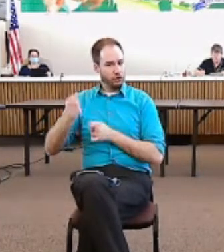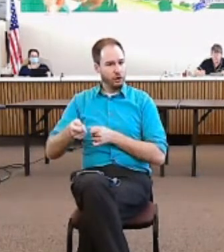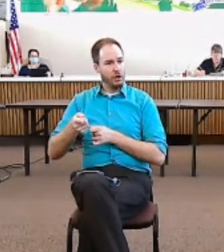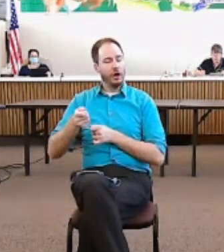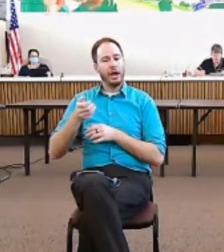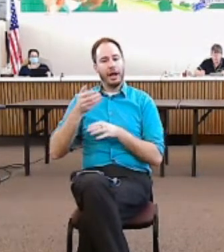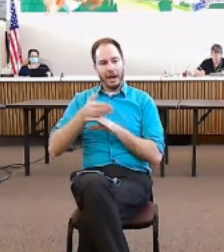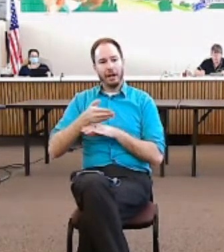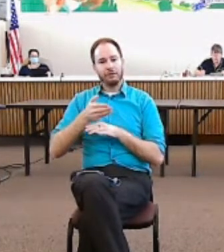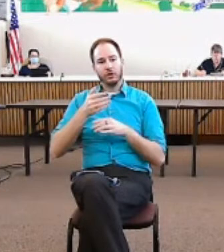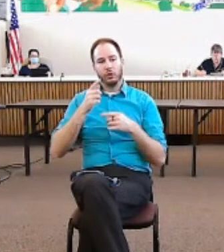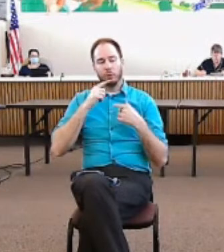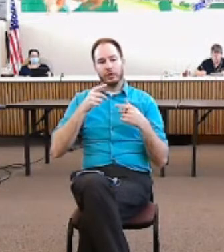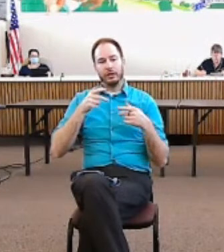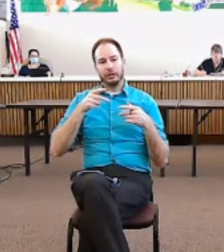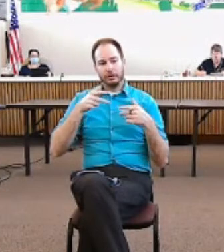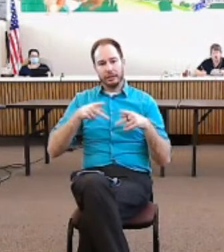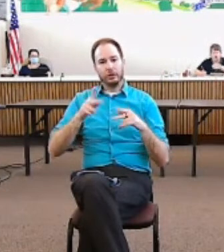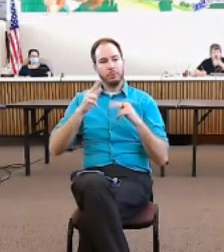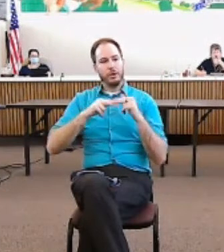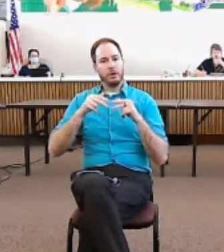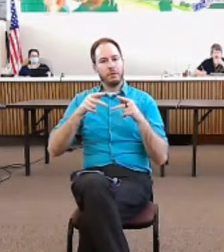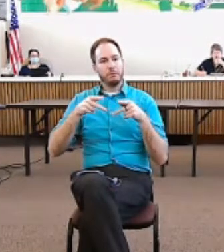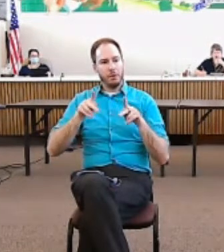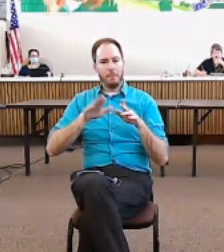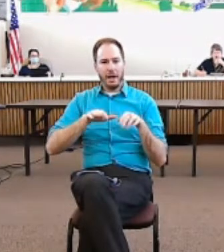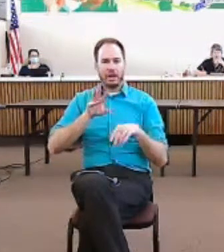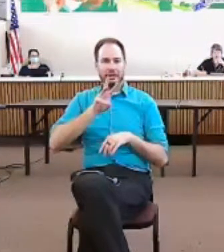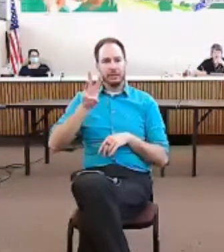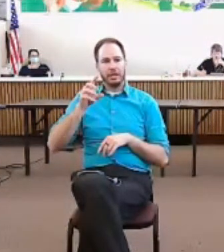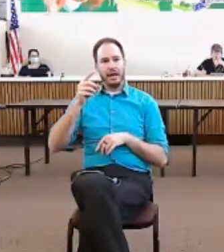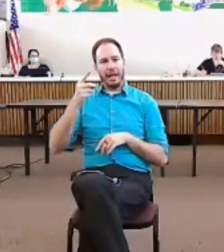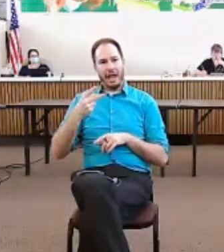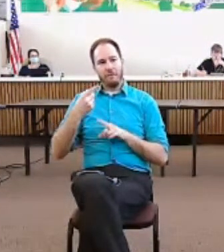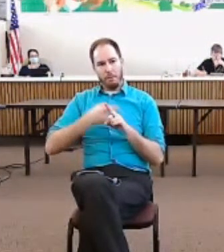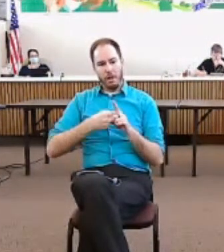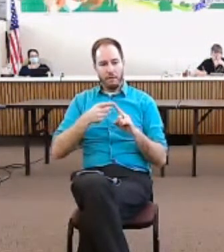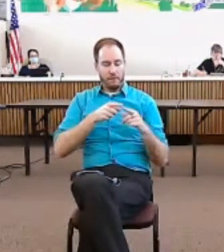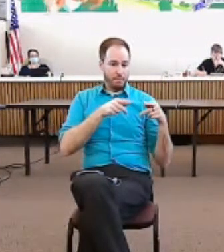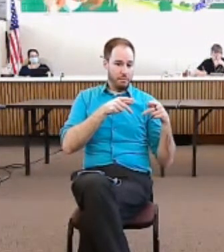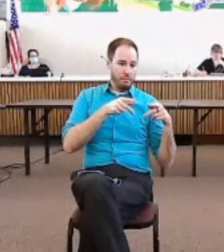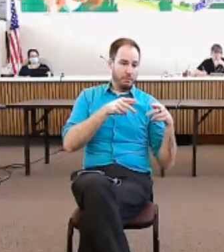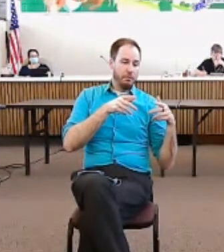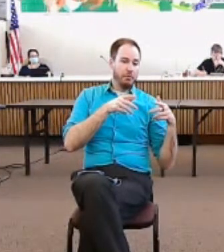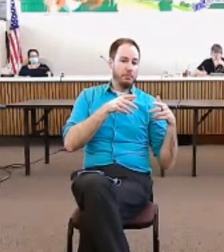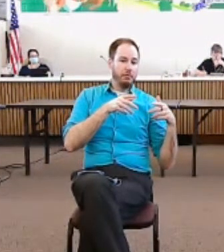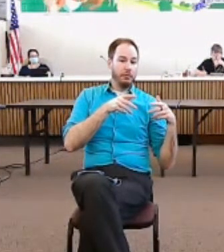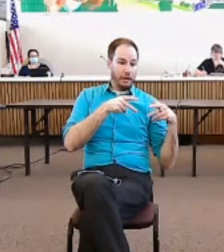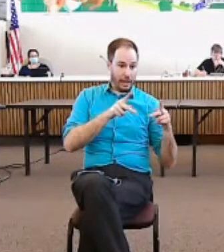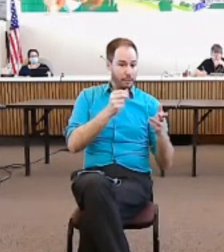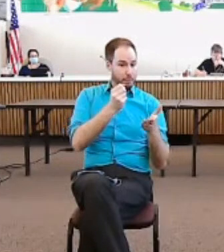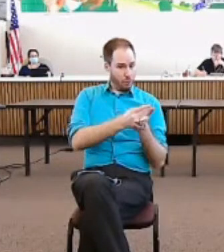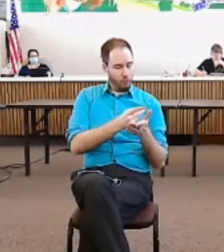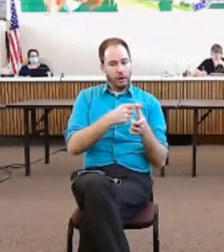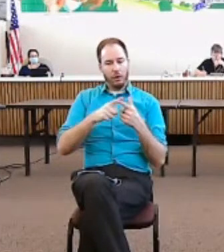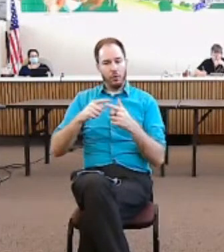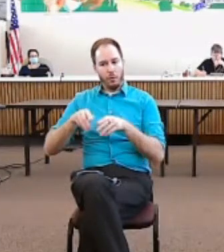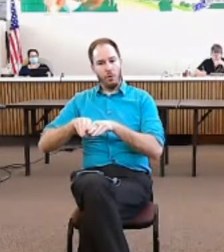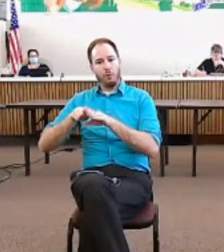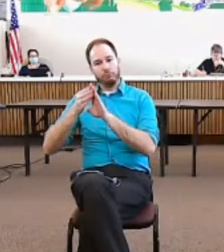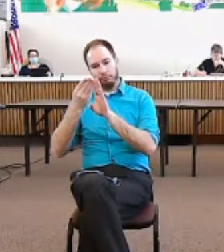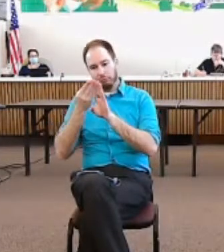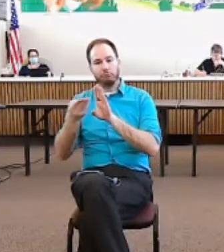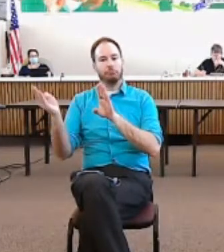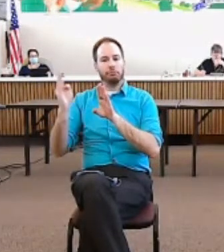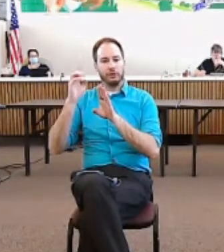issuance of the building permit. It's typically 6.5 months from building permit issuance to open for business. We do want to move as quick